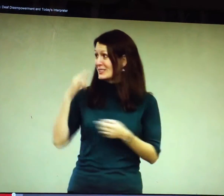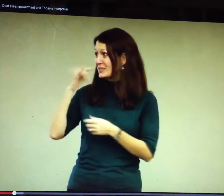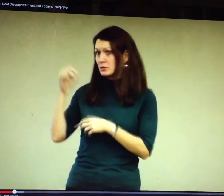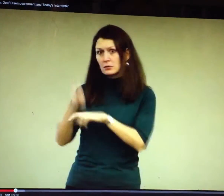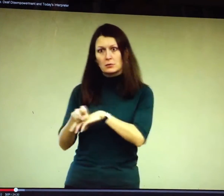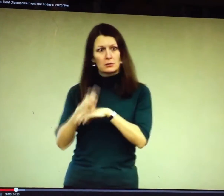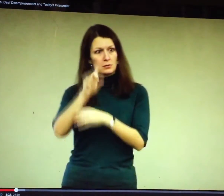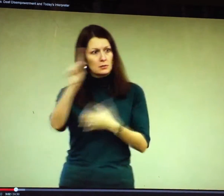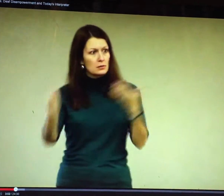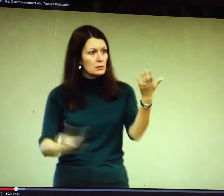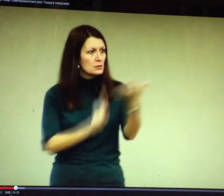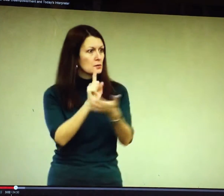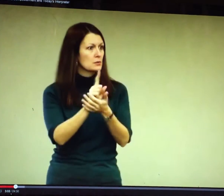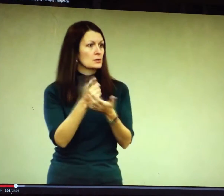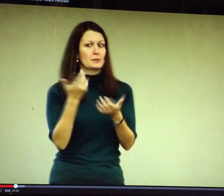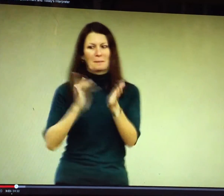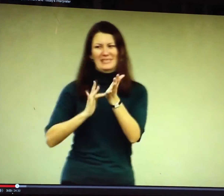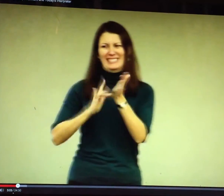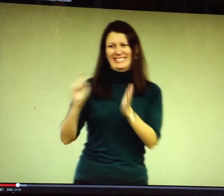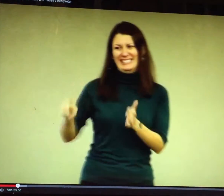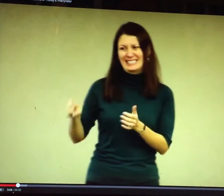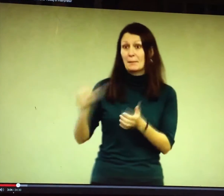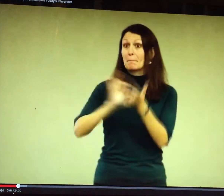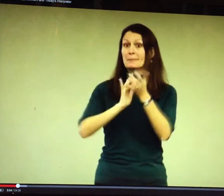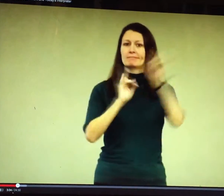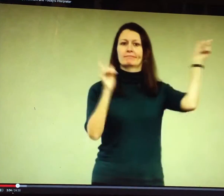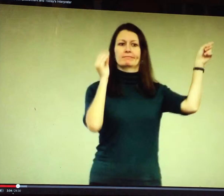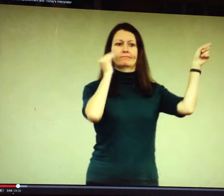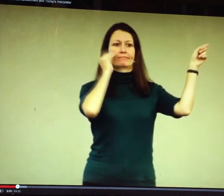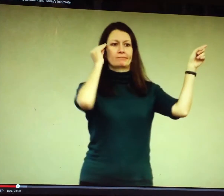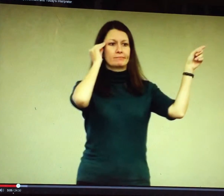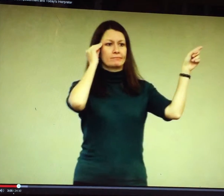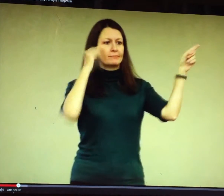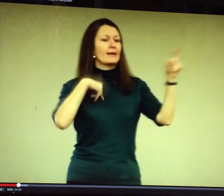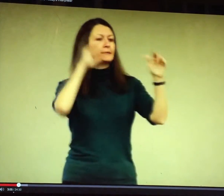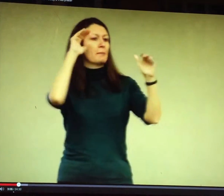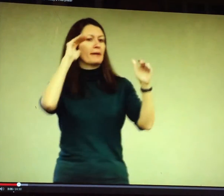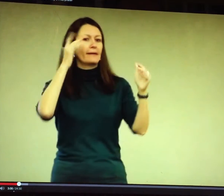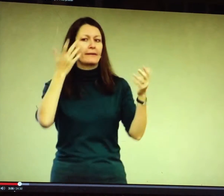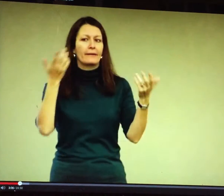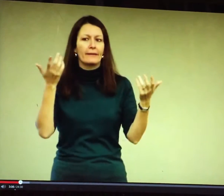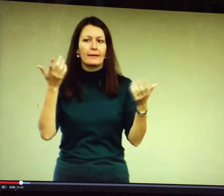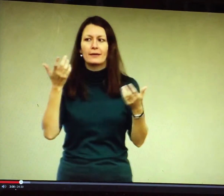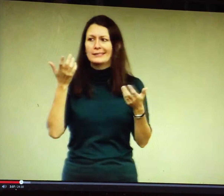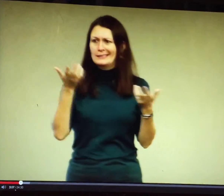said, can you offer a solution? We have been here for an hour. We need some medicine and we need to go home.